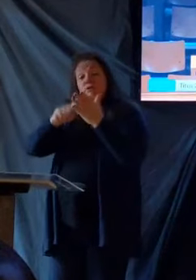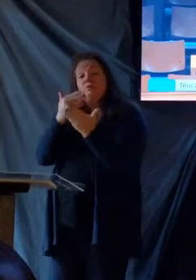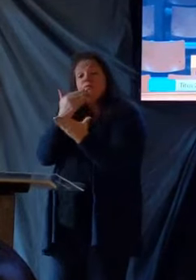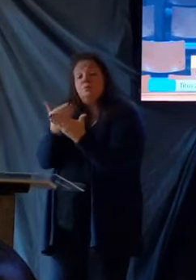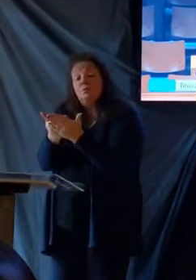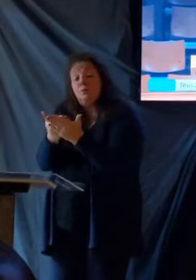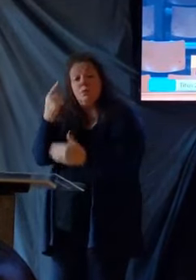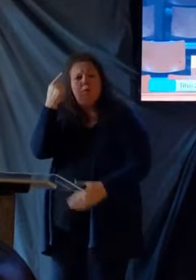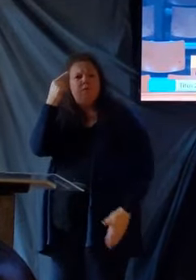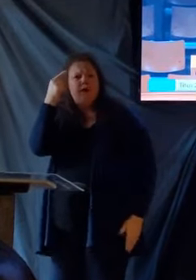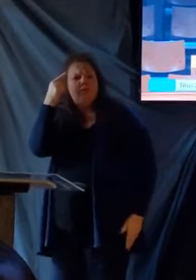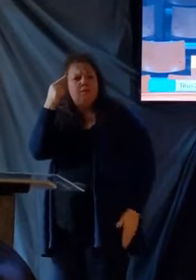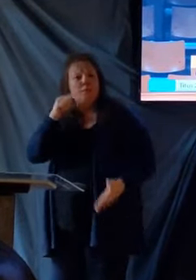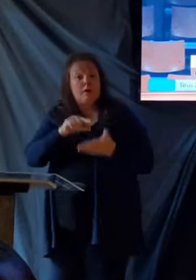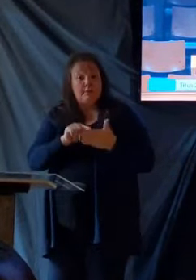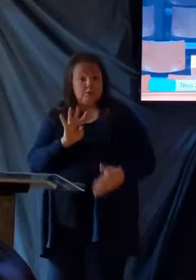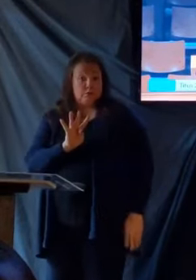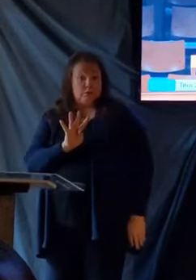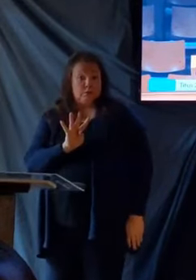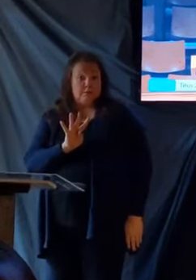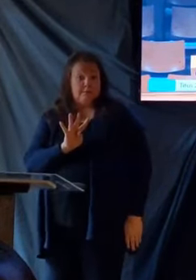they may, in verse 4,